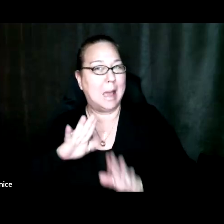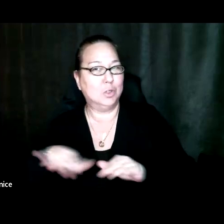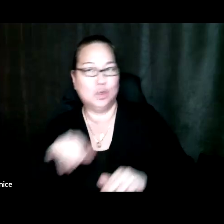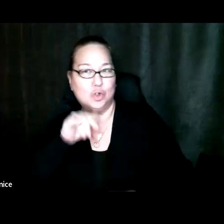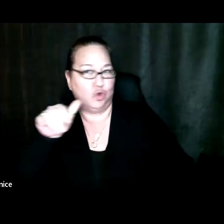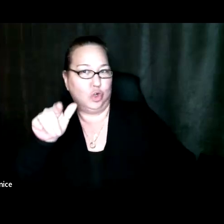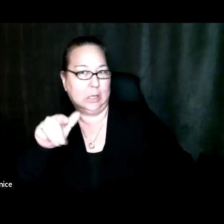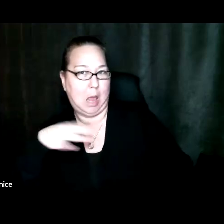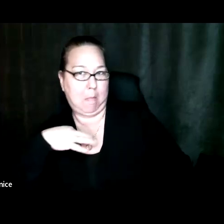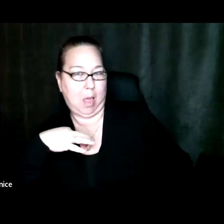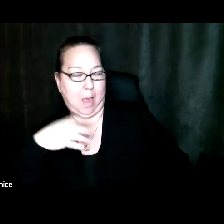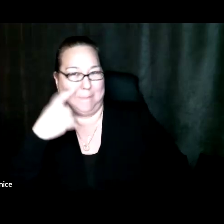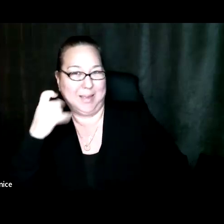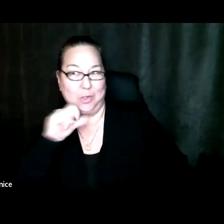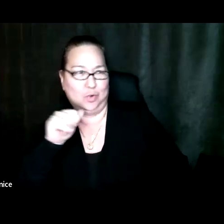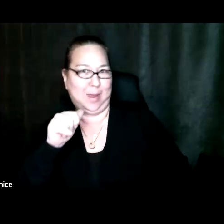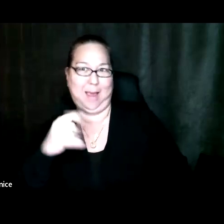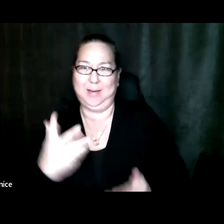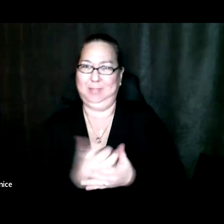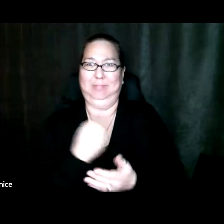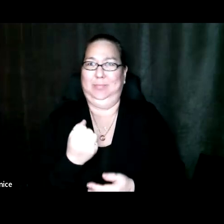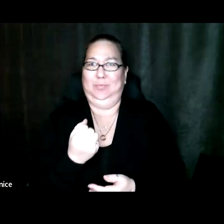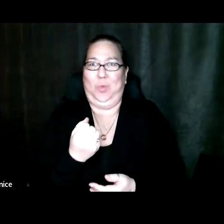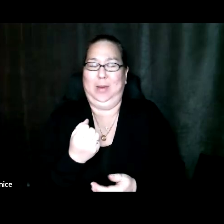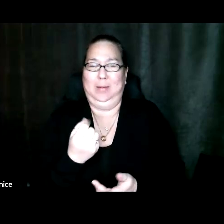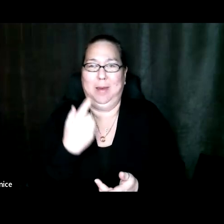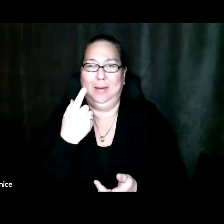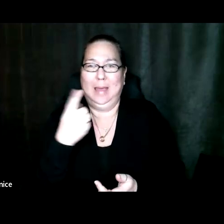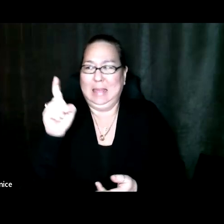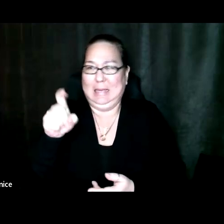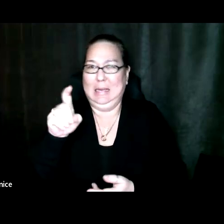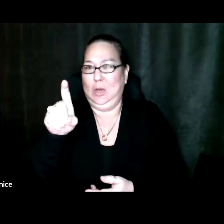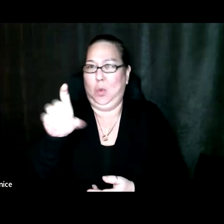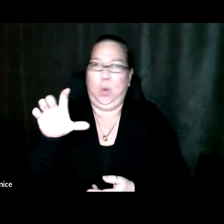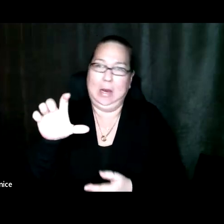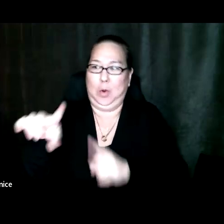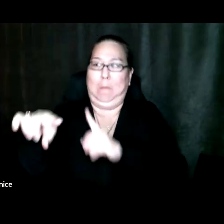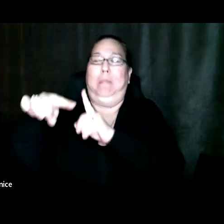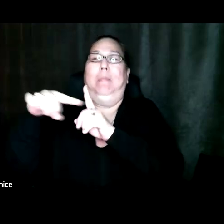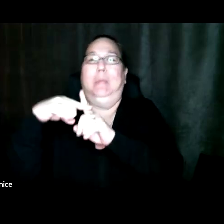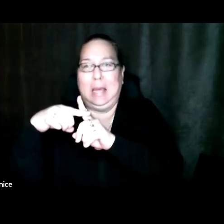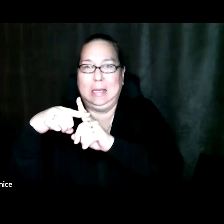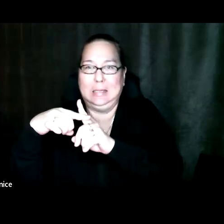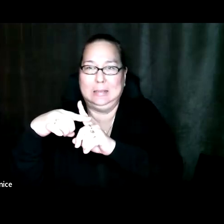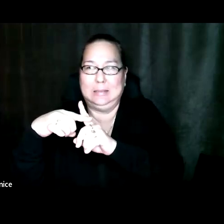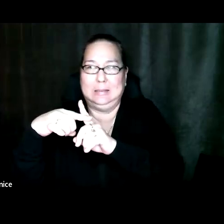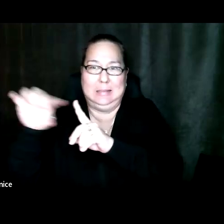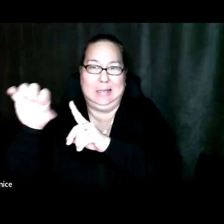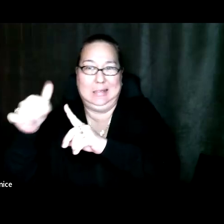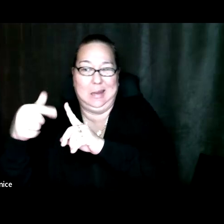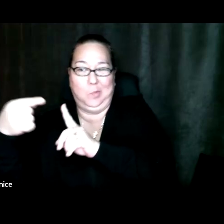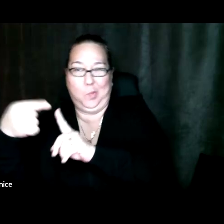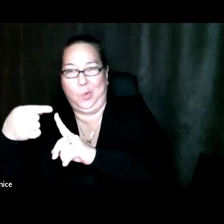because they're not going to get in because they need the 100 plus the 10 points, that type of thing. So it